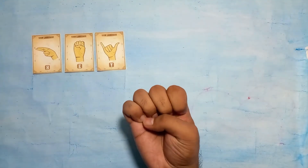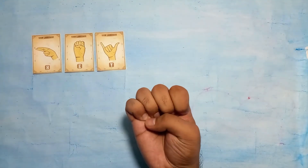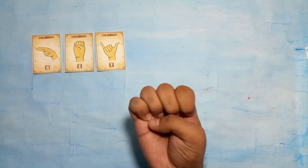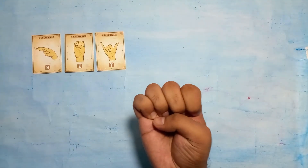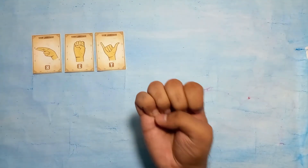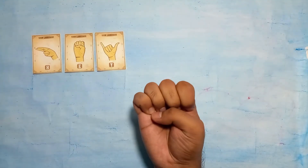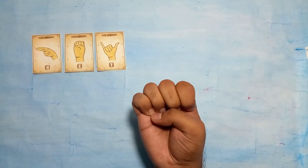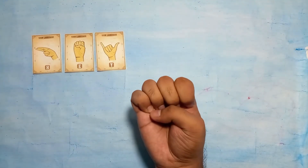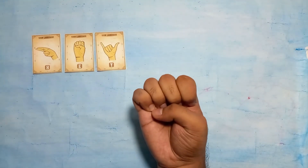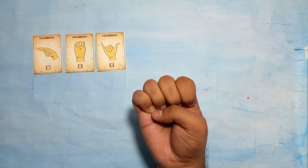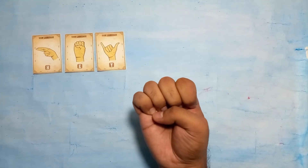E